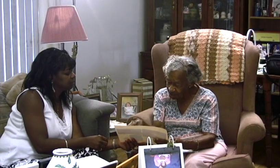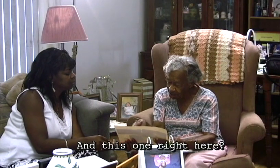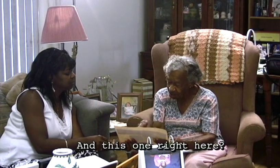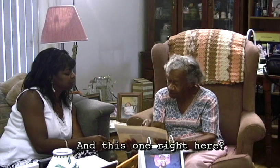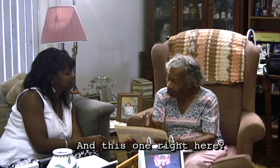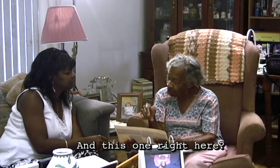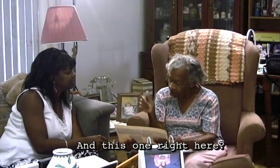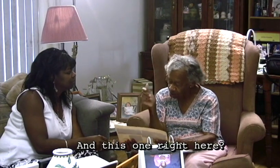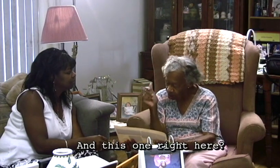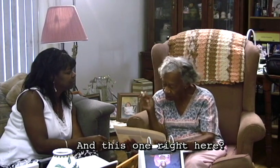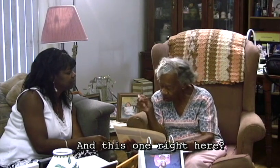And this one right here?